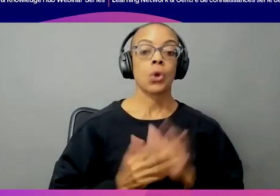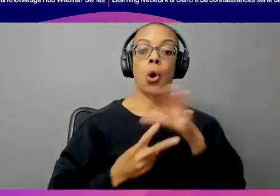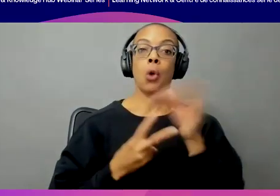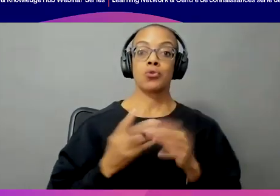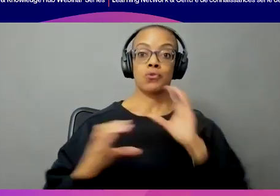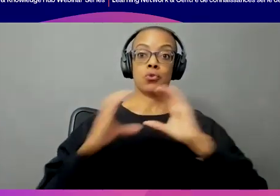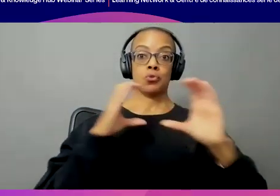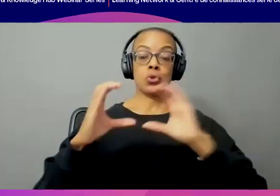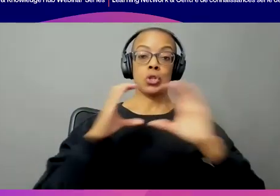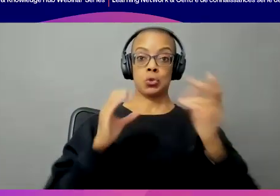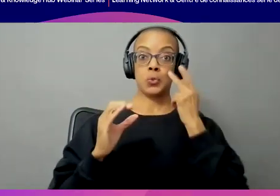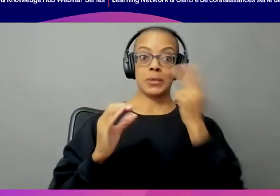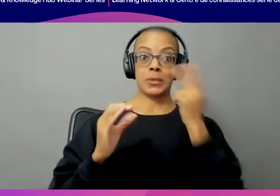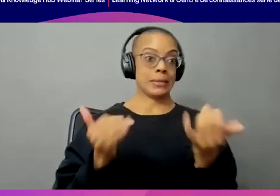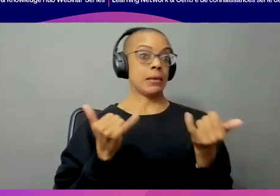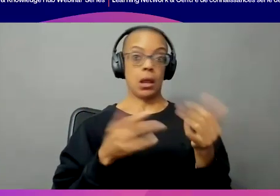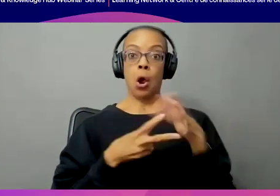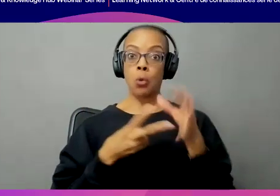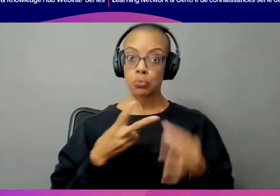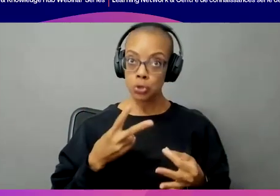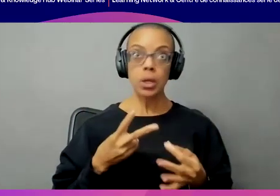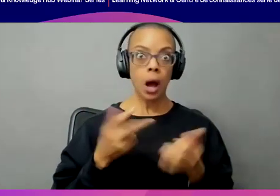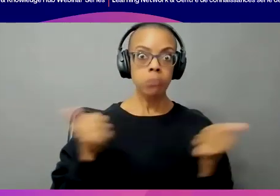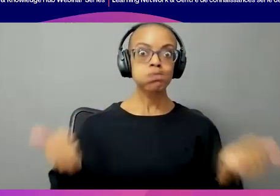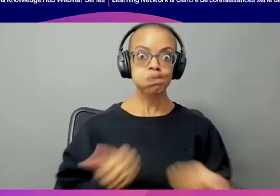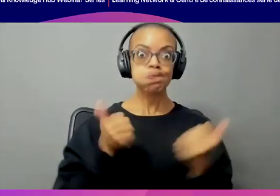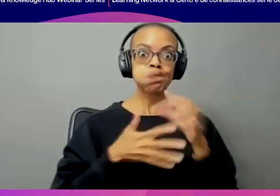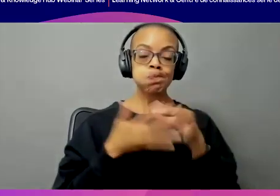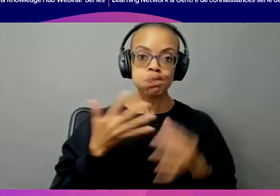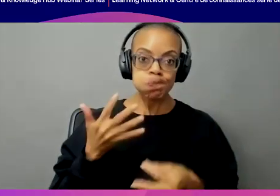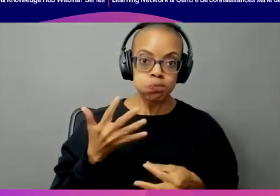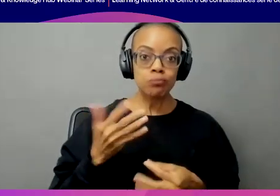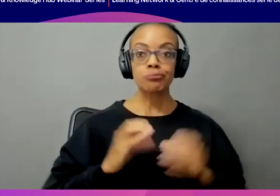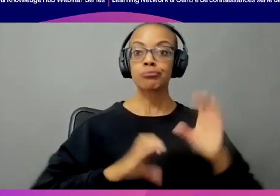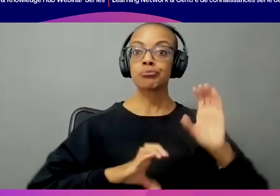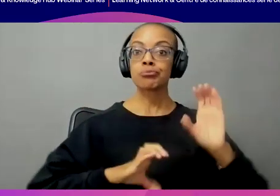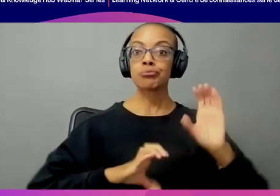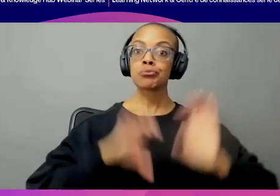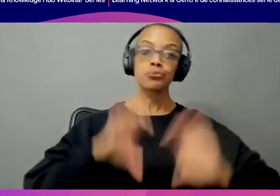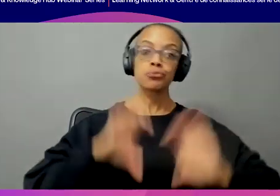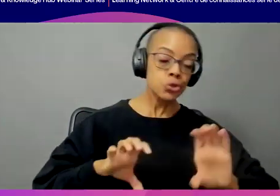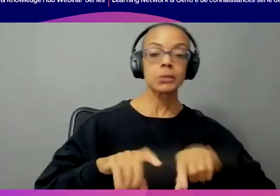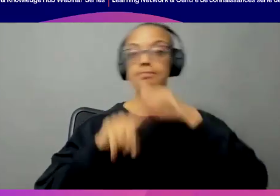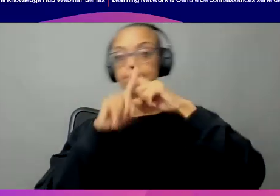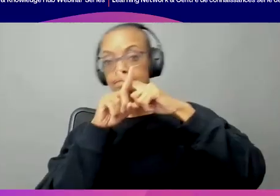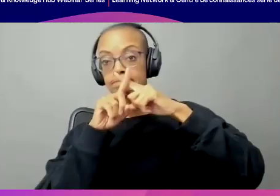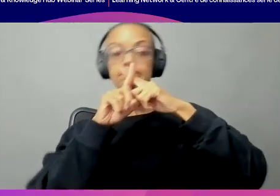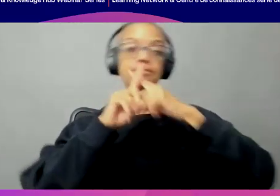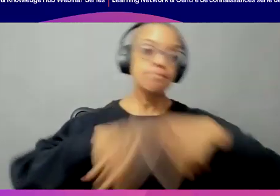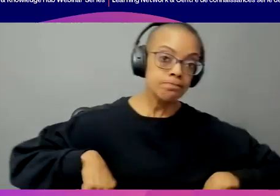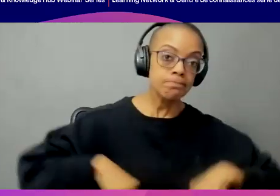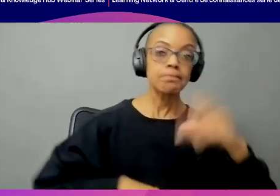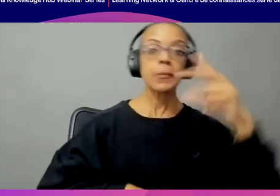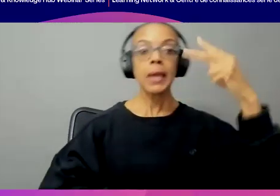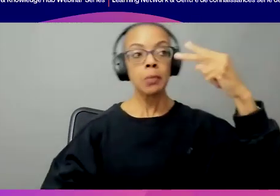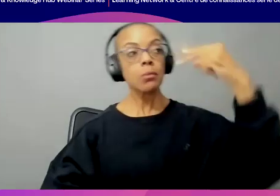see right here today, are, numerous. There are chat functions. You can be unmuted. You can not have your picture.